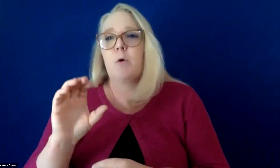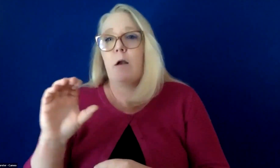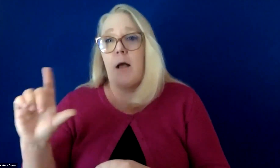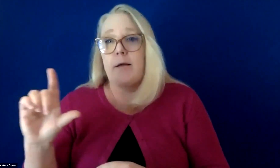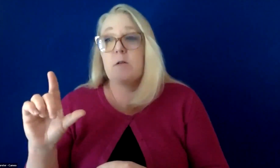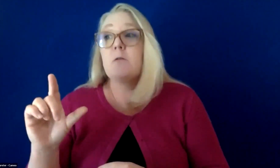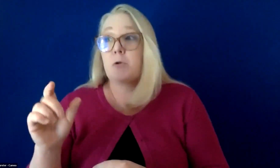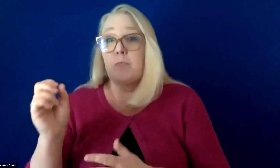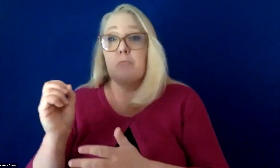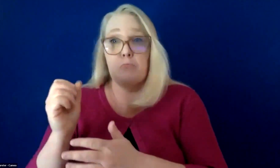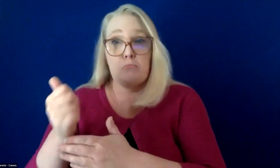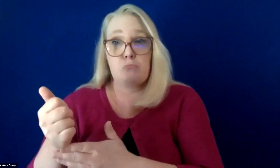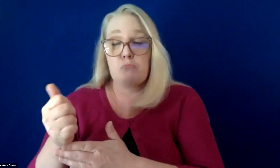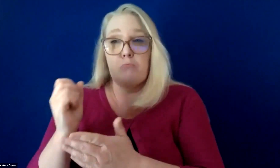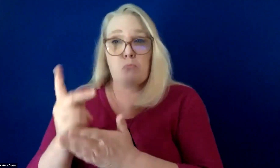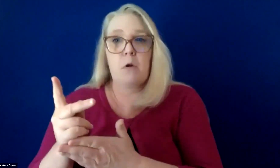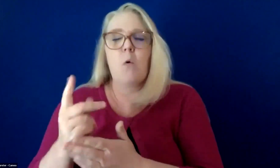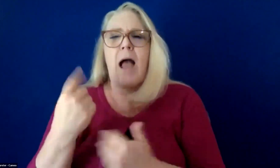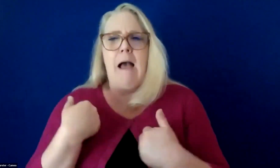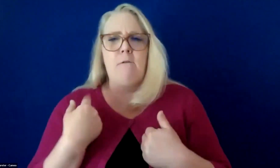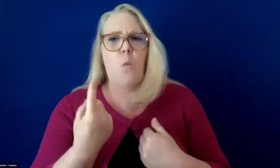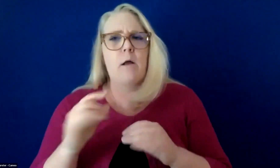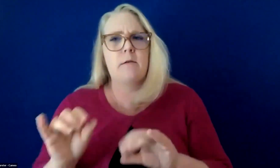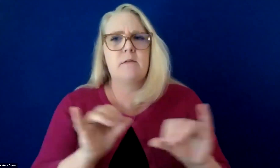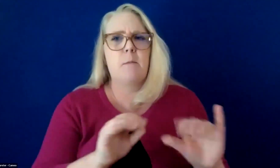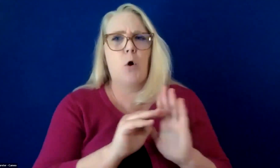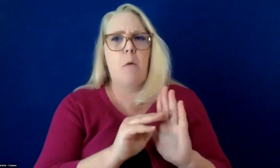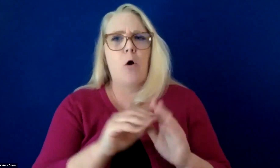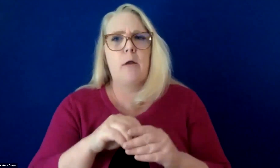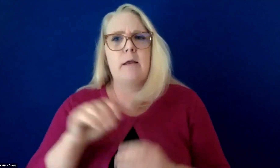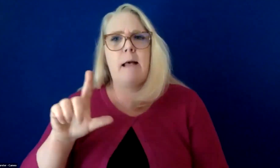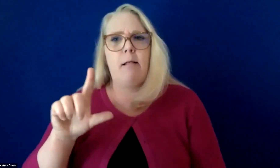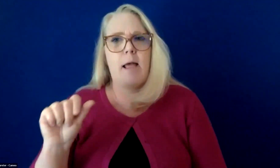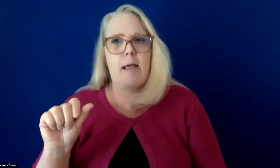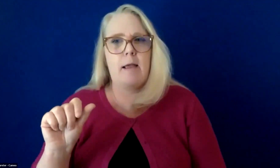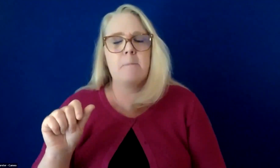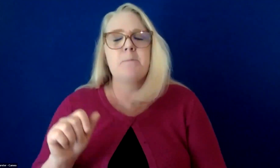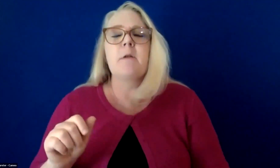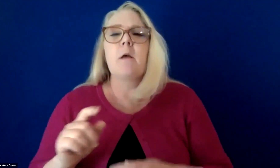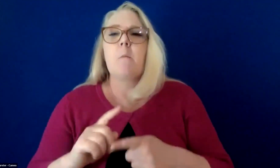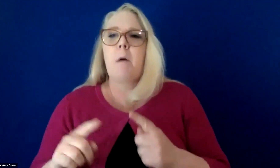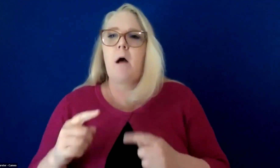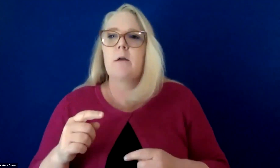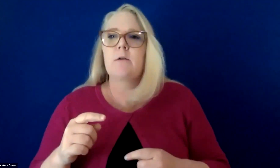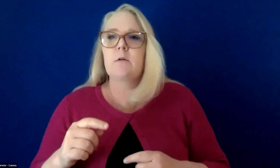something that's already gone on. There's a model in Los Angeles that's been doing it. We are very